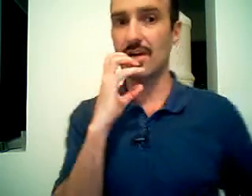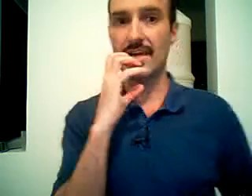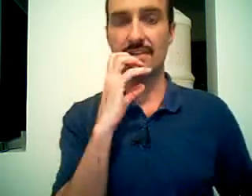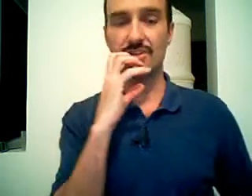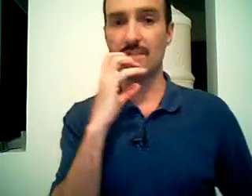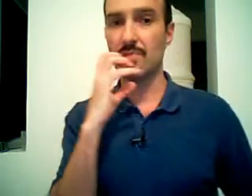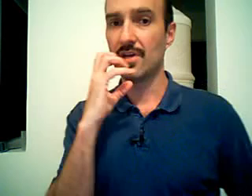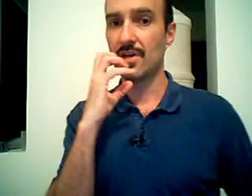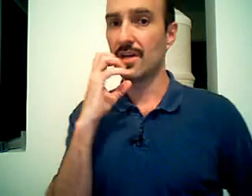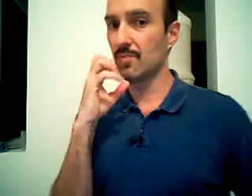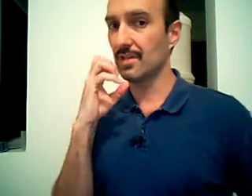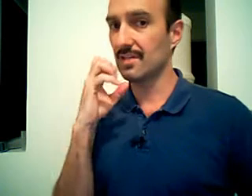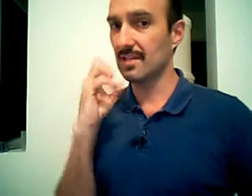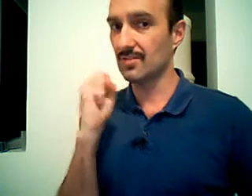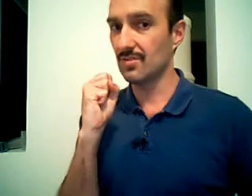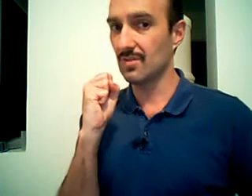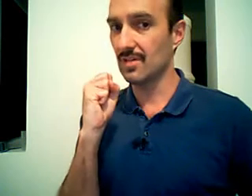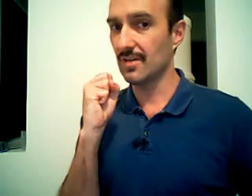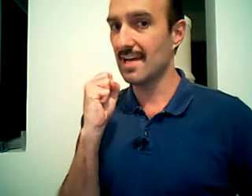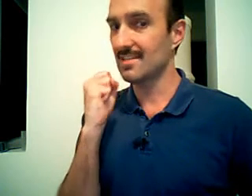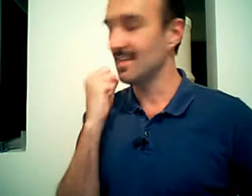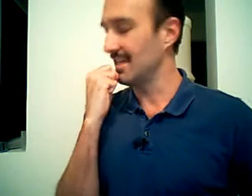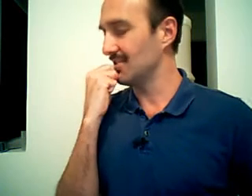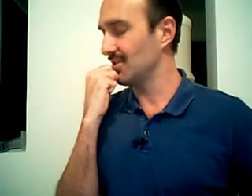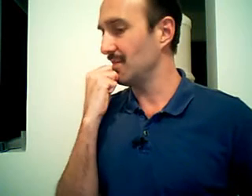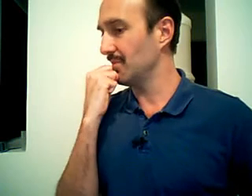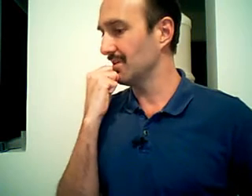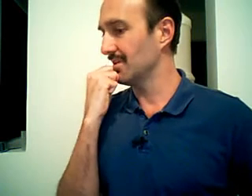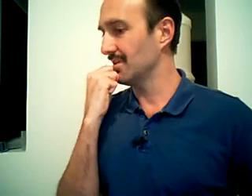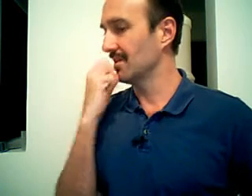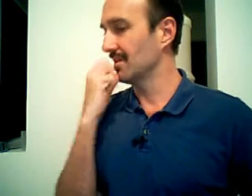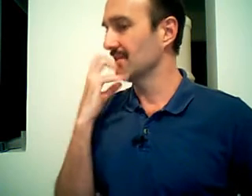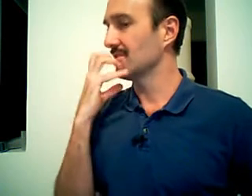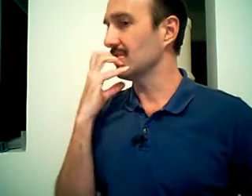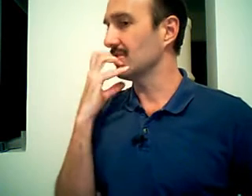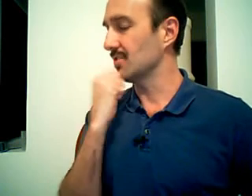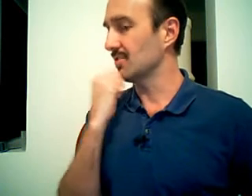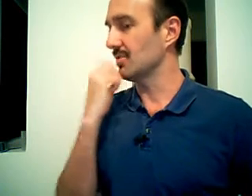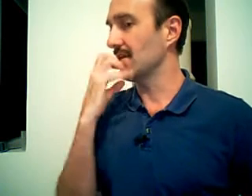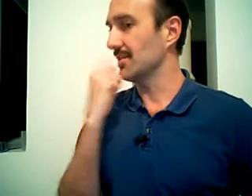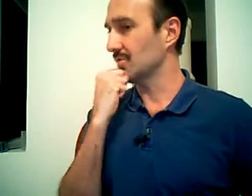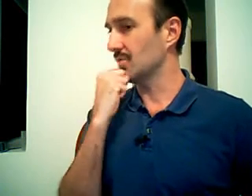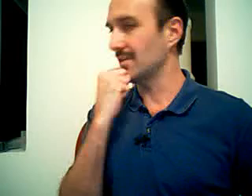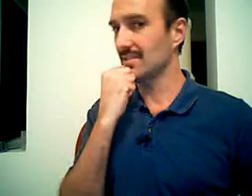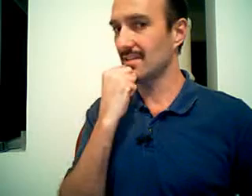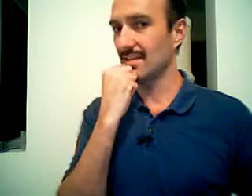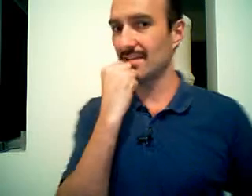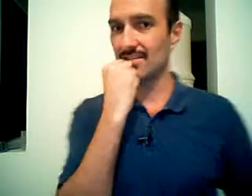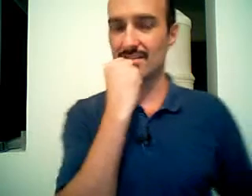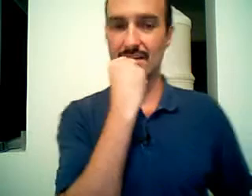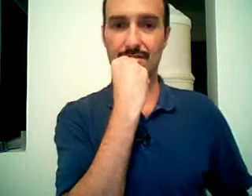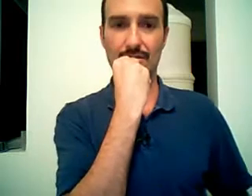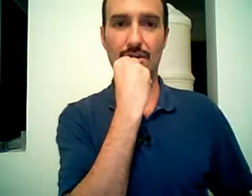hand shape, and you bring it down to the letter S hand shape. So you just do that twice, and that's the sign for